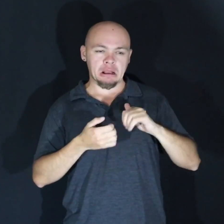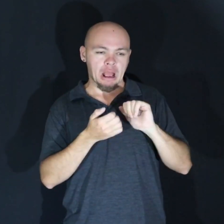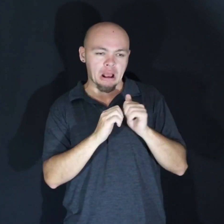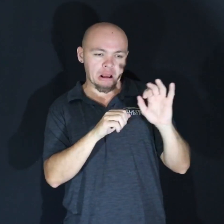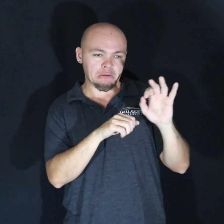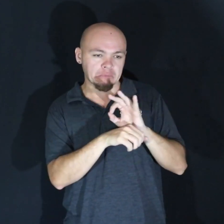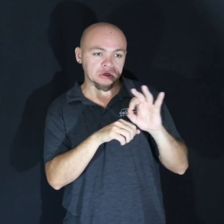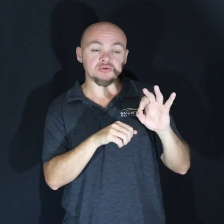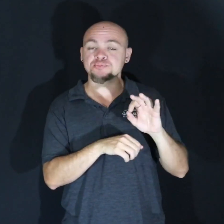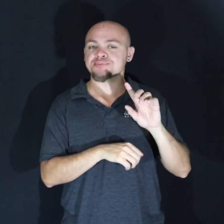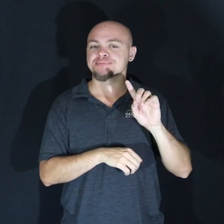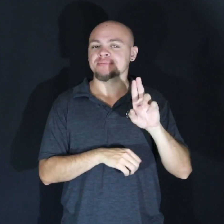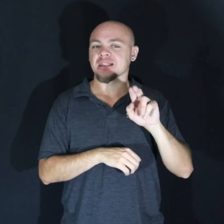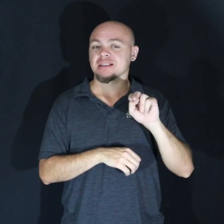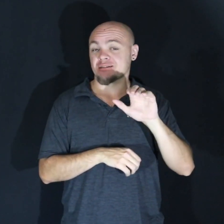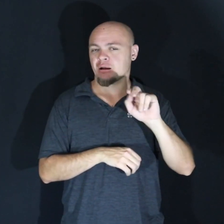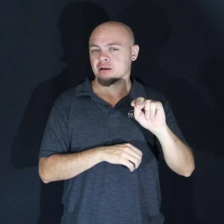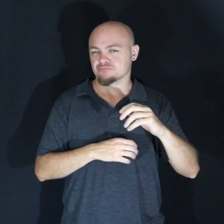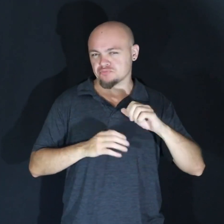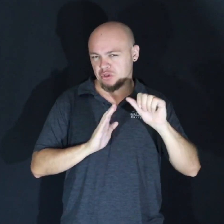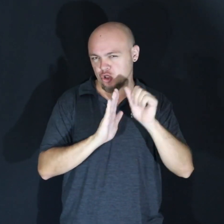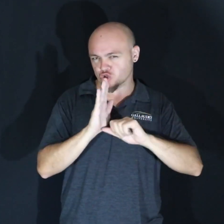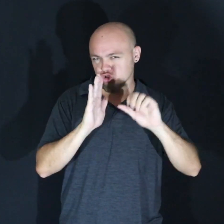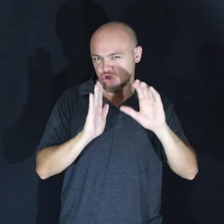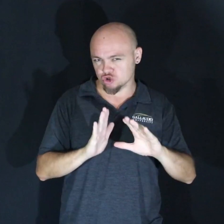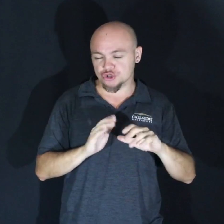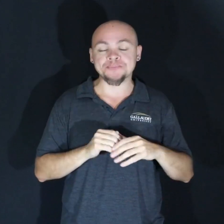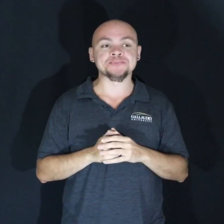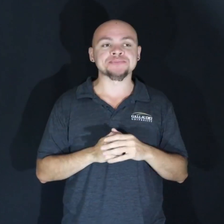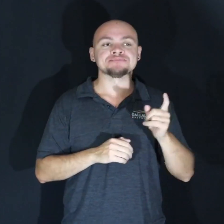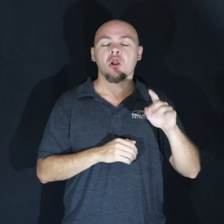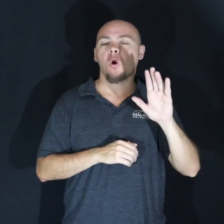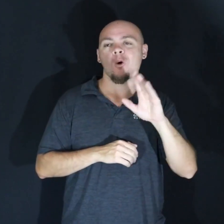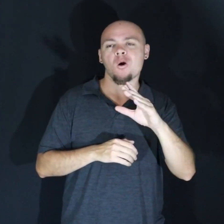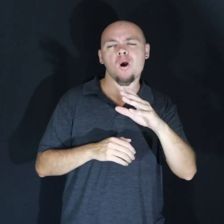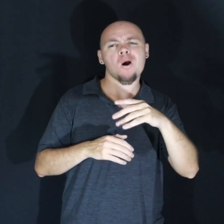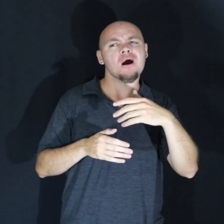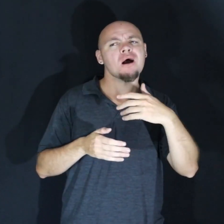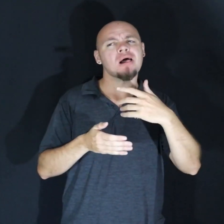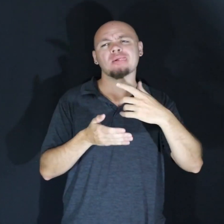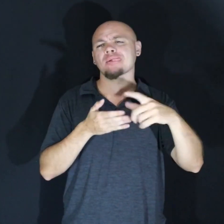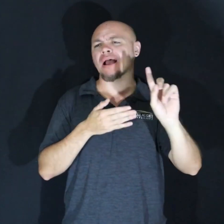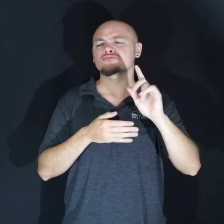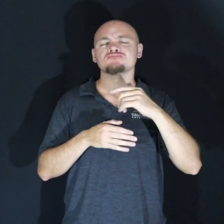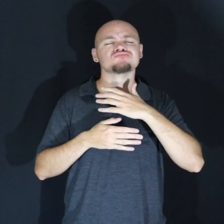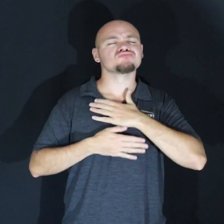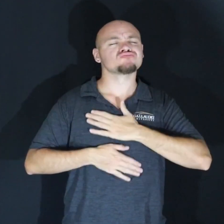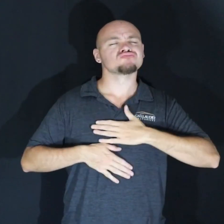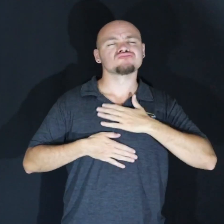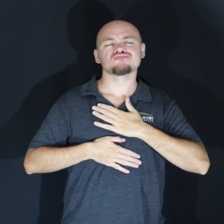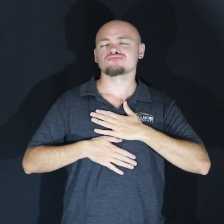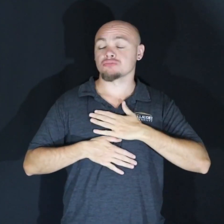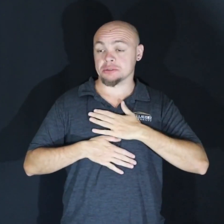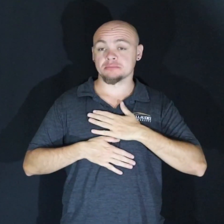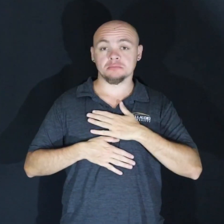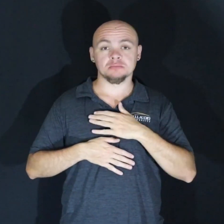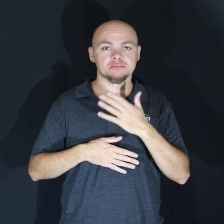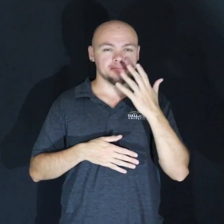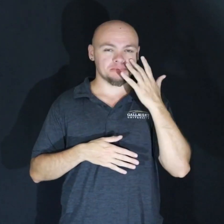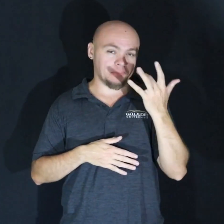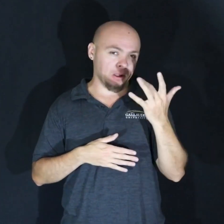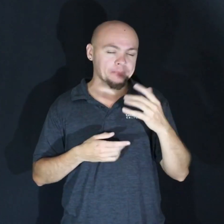I got a message from Duncan the following week, and he said how much he'd enjoyed the session, partly because he'd found a new